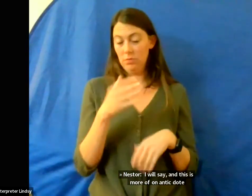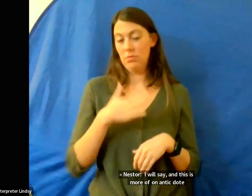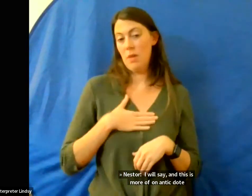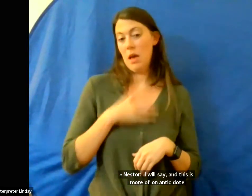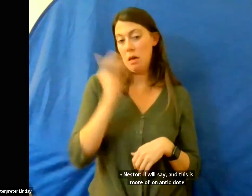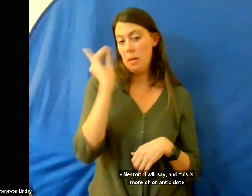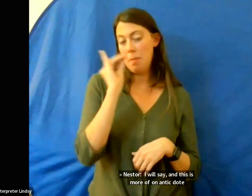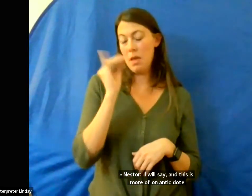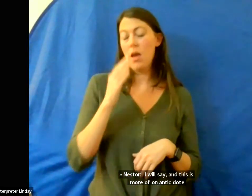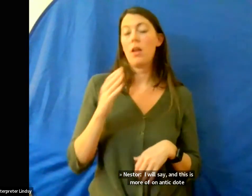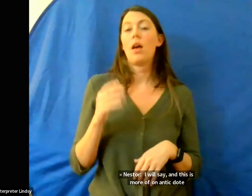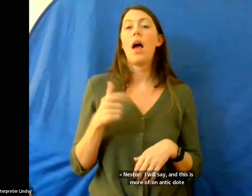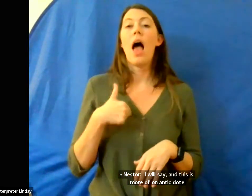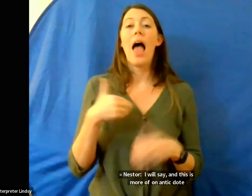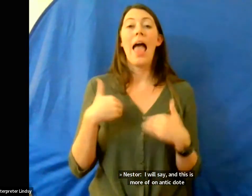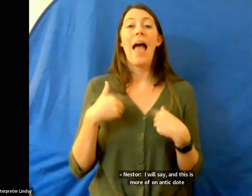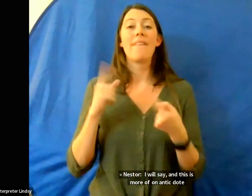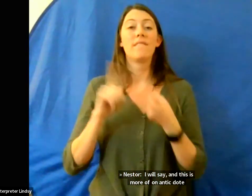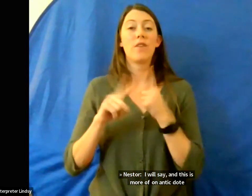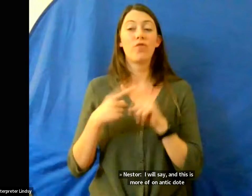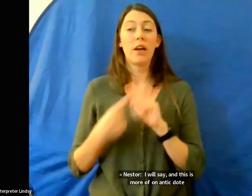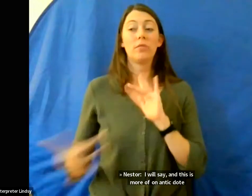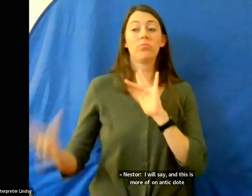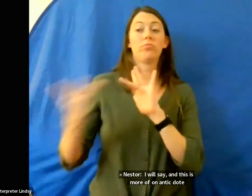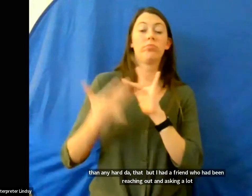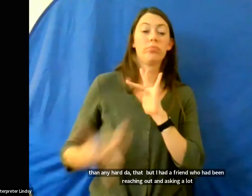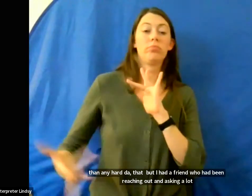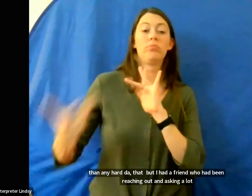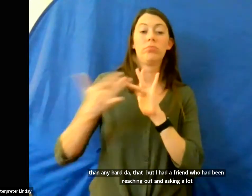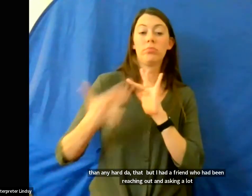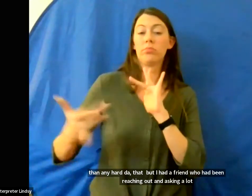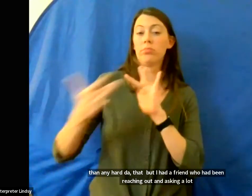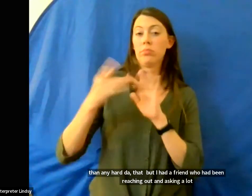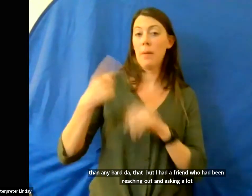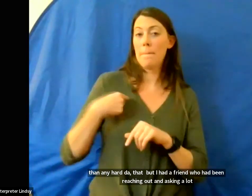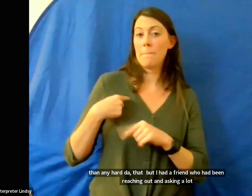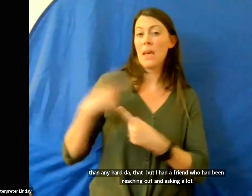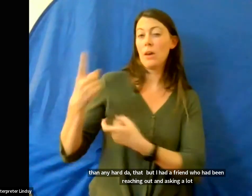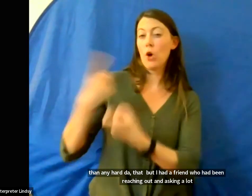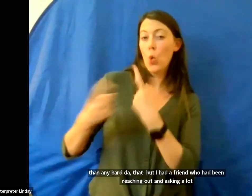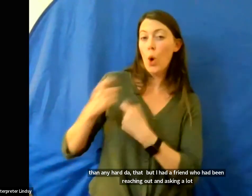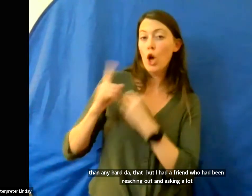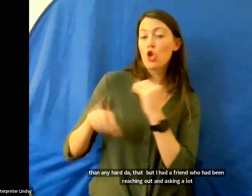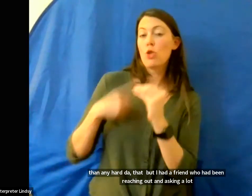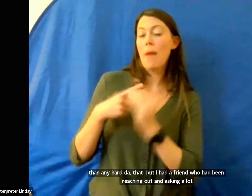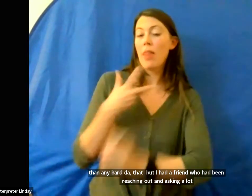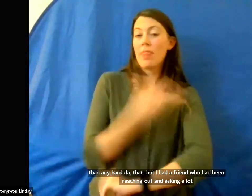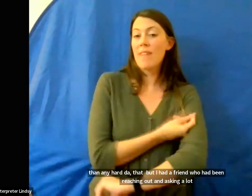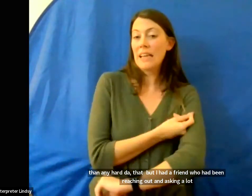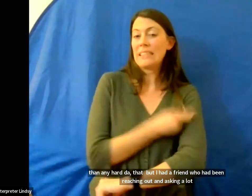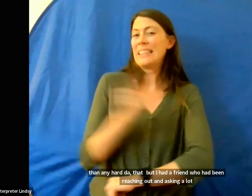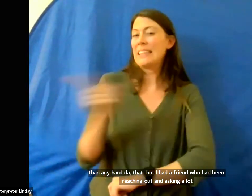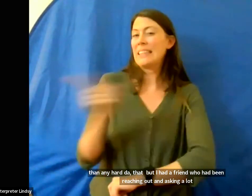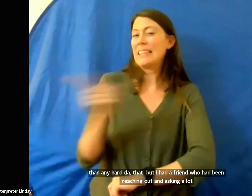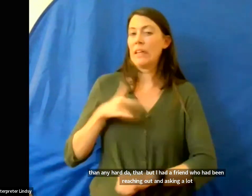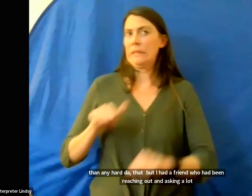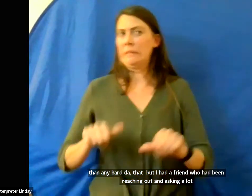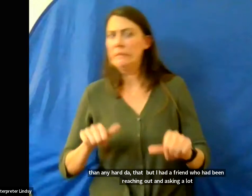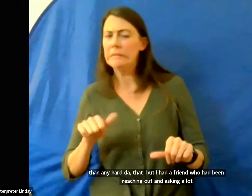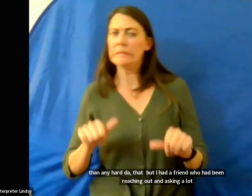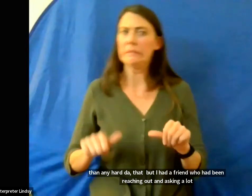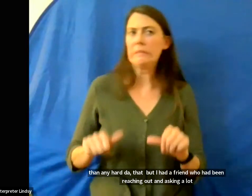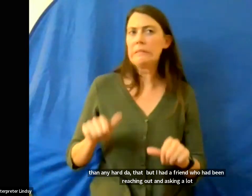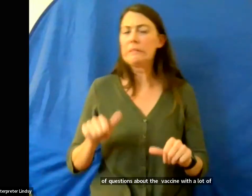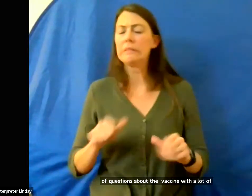out and asking a lot of questions about the vaccine with a lot of skepticism and doubt. and